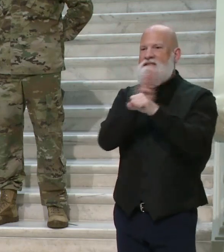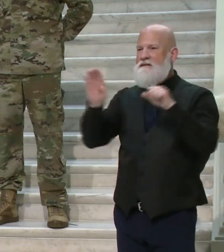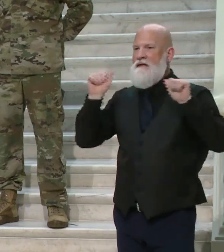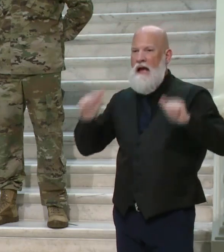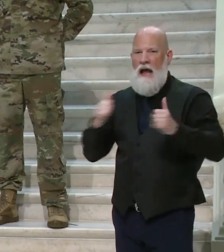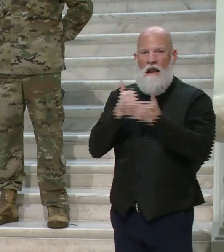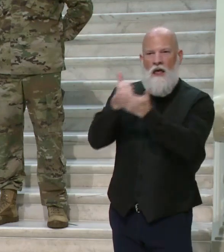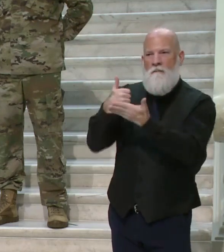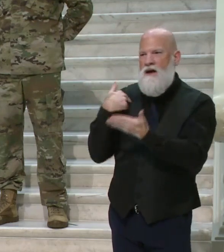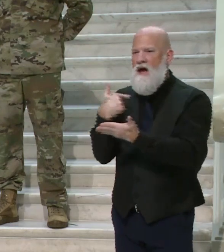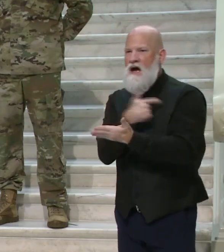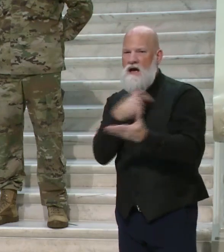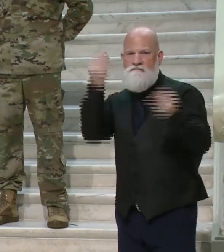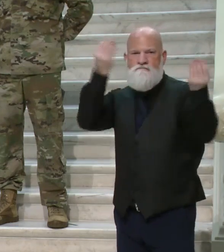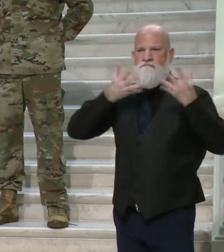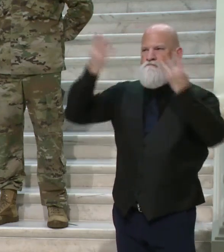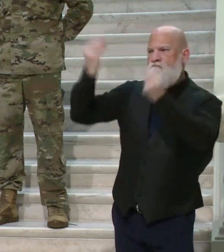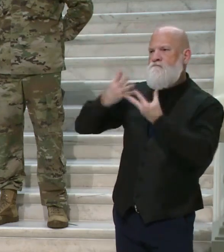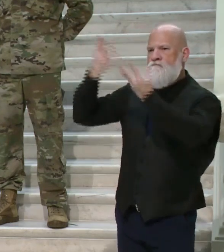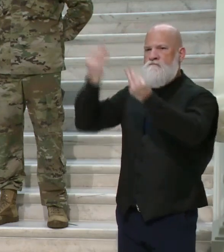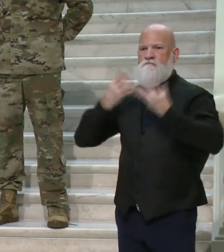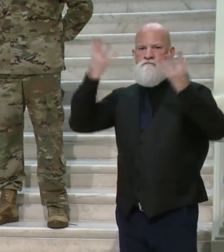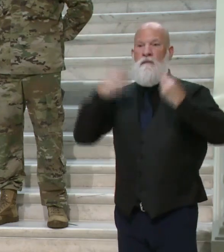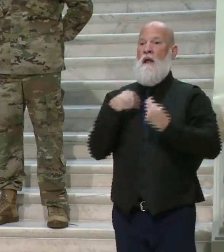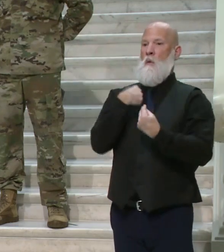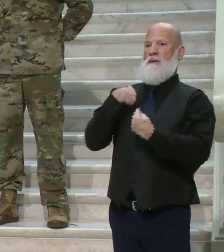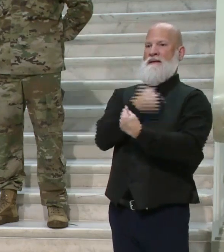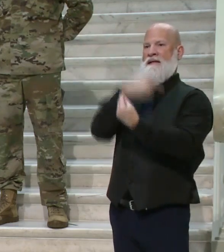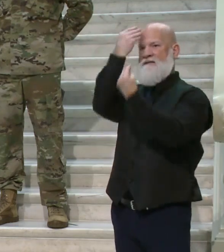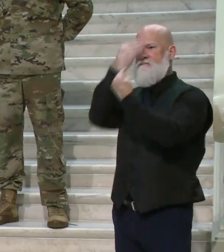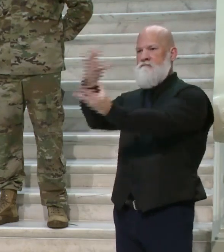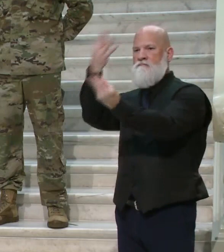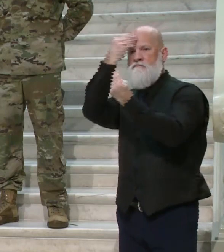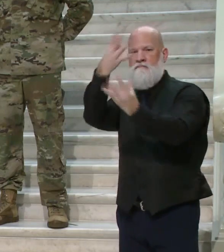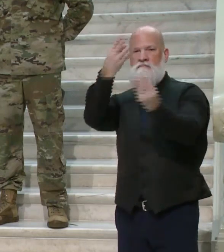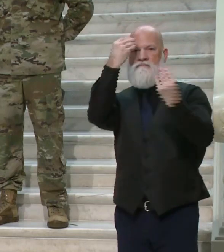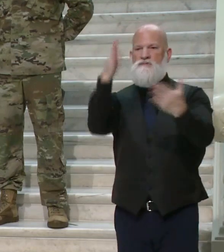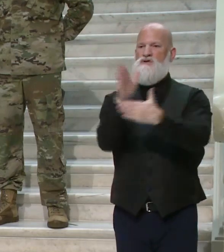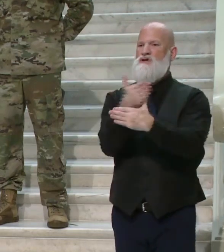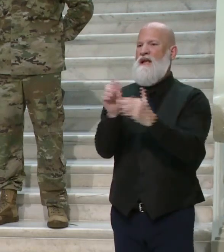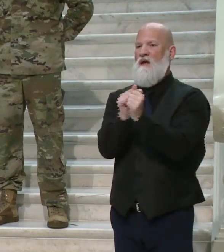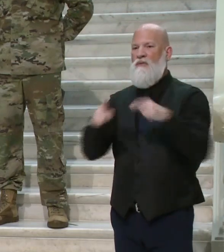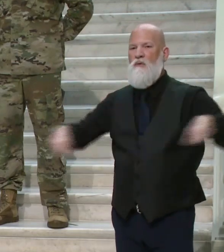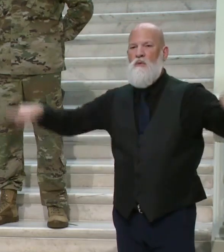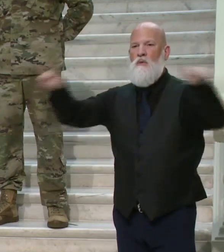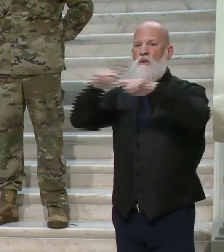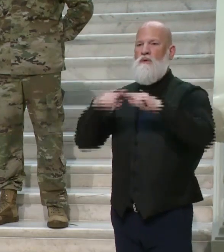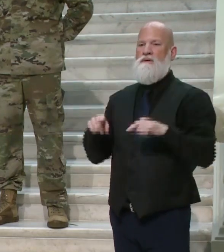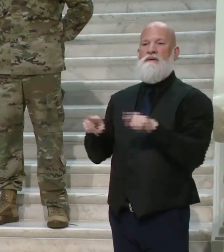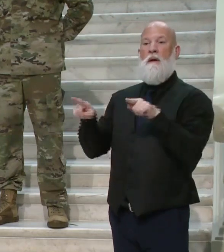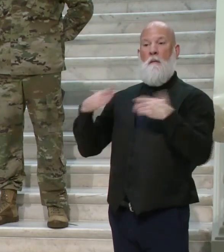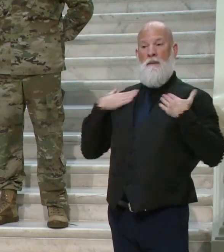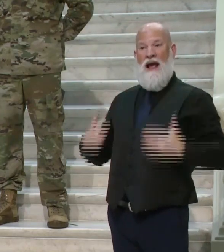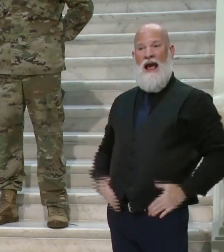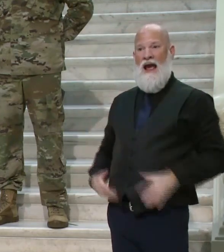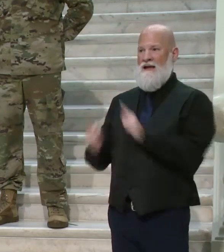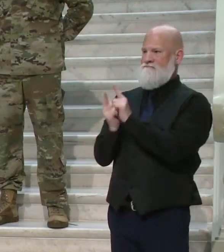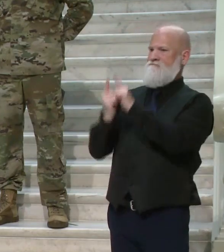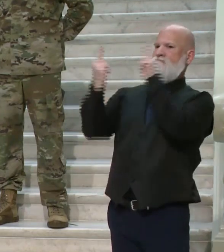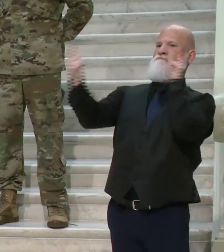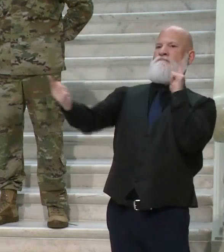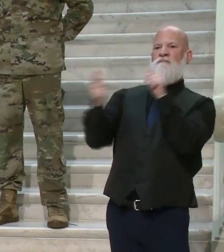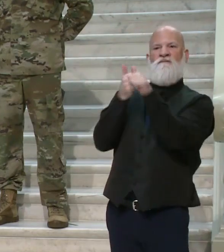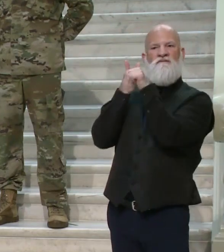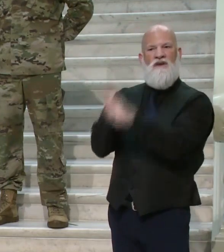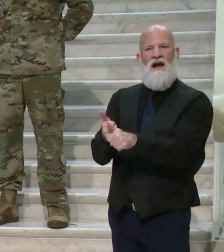inform about this and the importance of this, so that just as you did with social distancing, that you also cooperate with us and help us stop